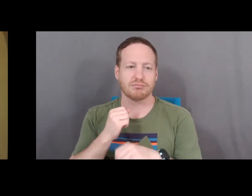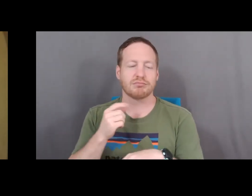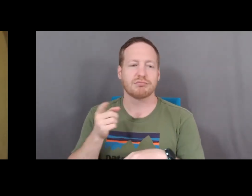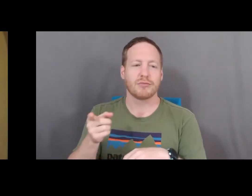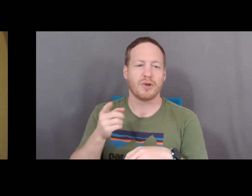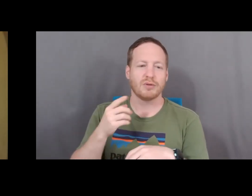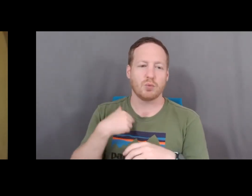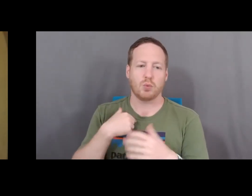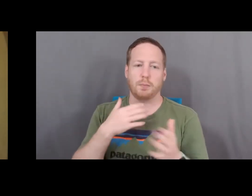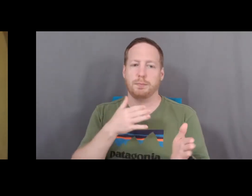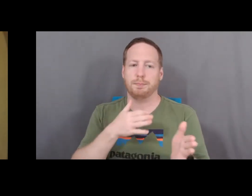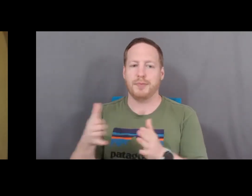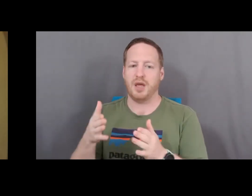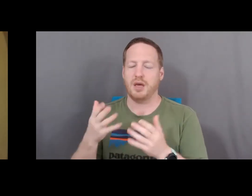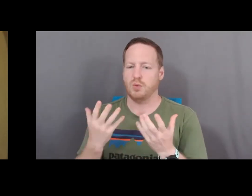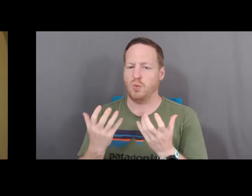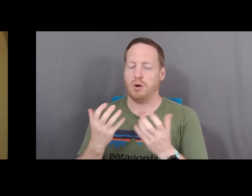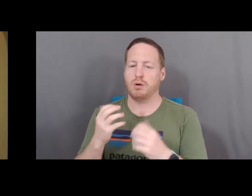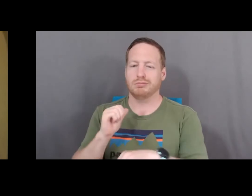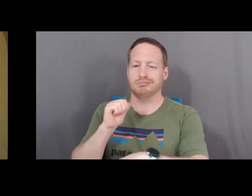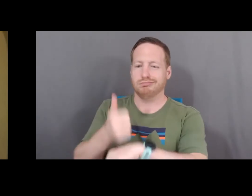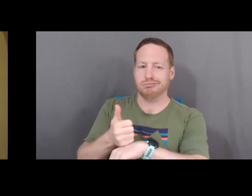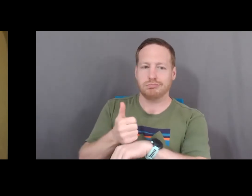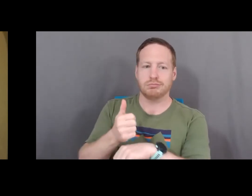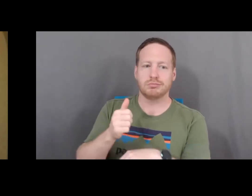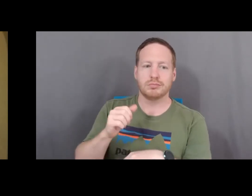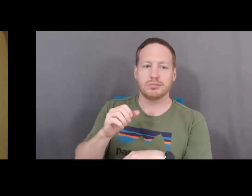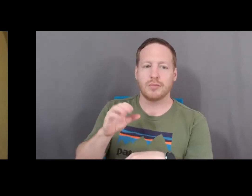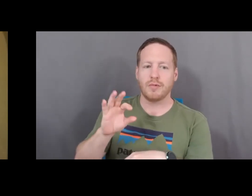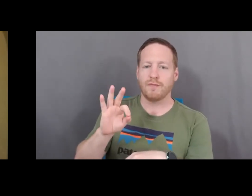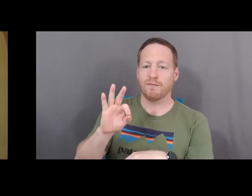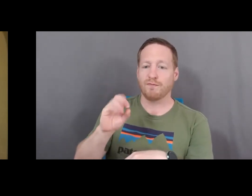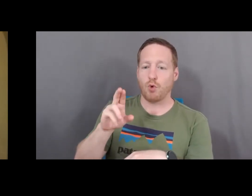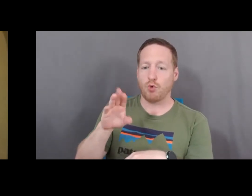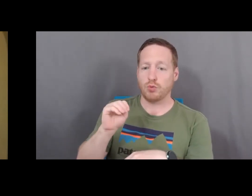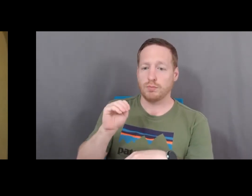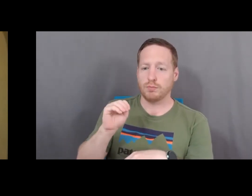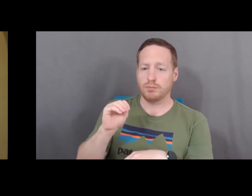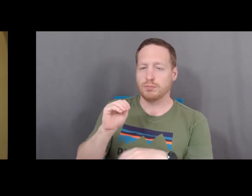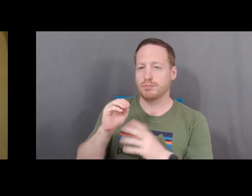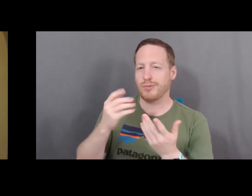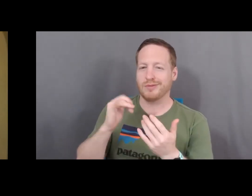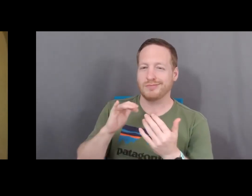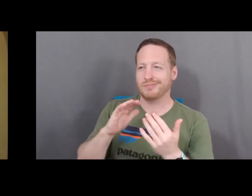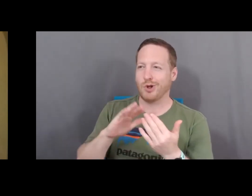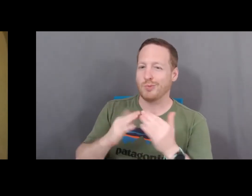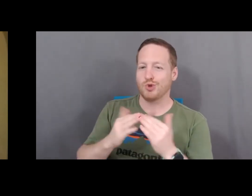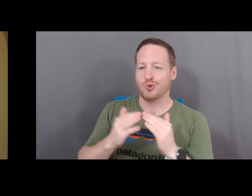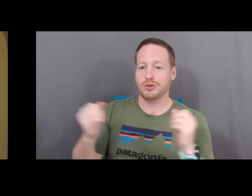I'm just in brief summation. I know that we had planned on setting up a forum,